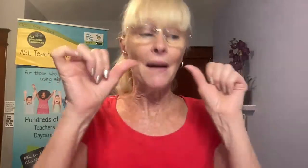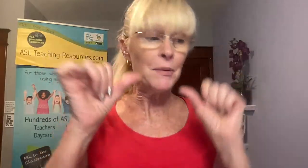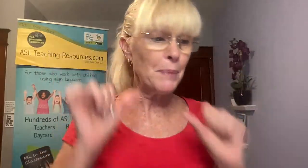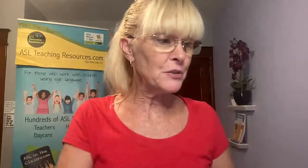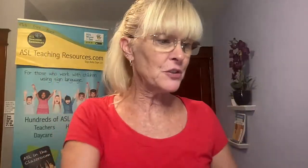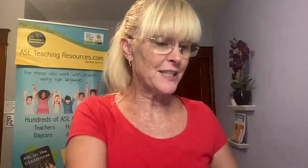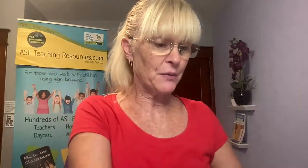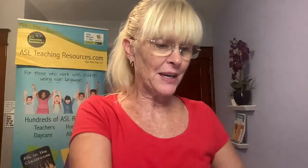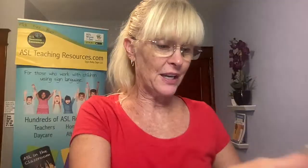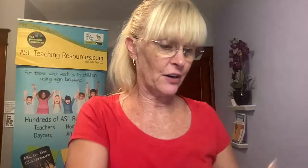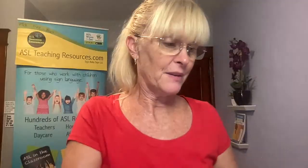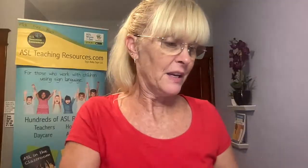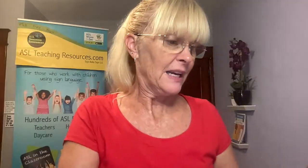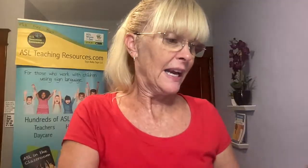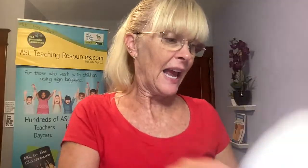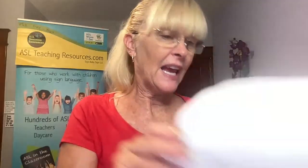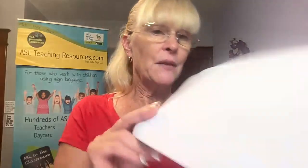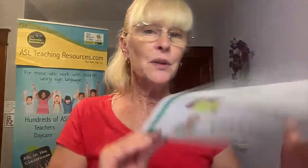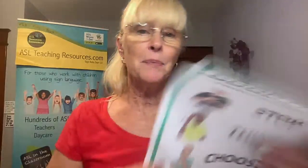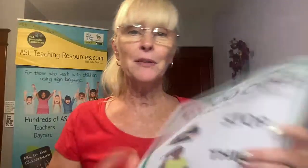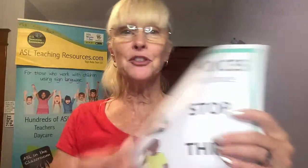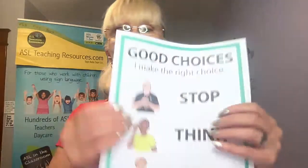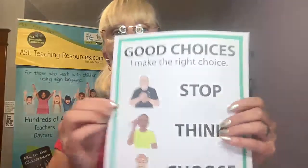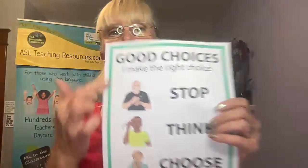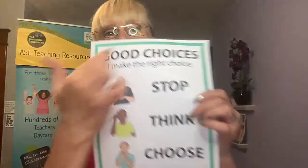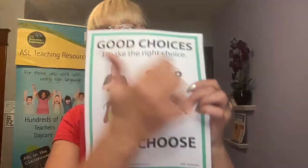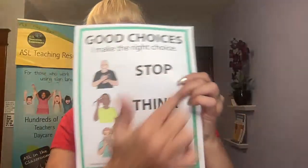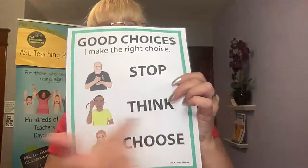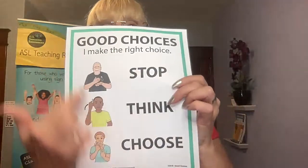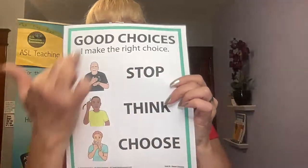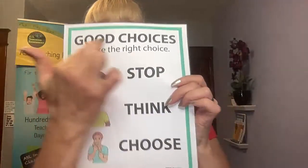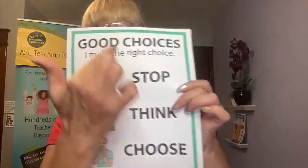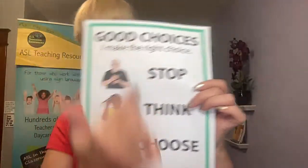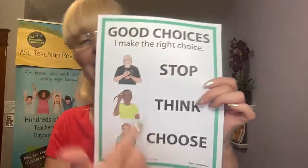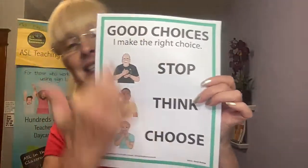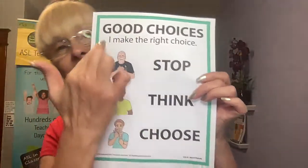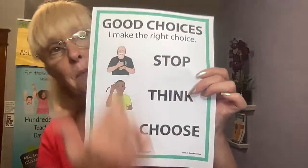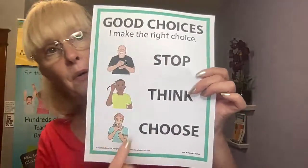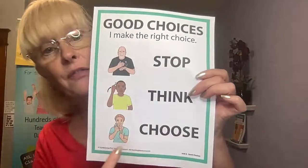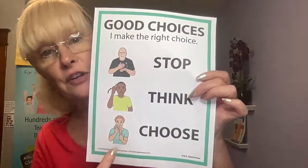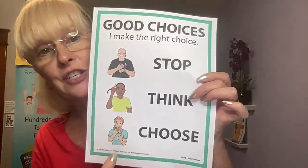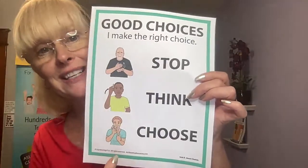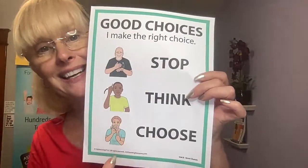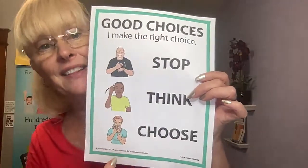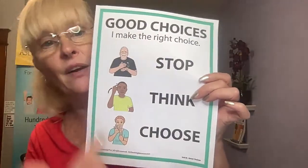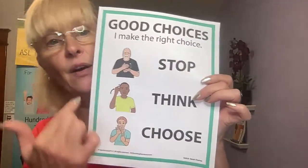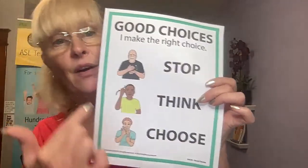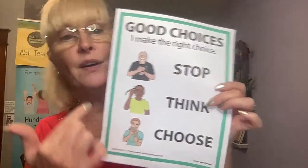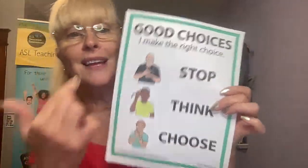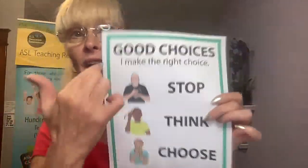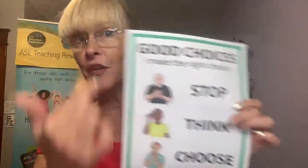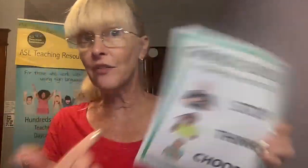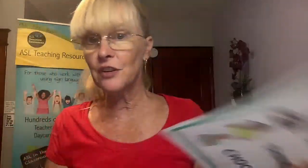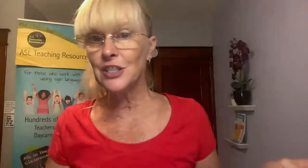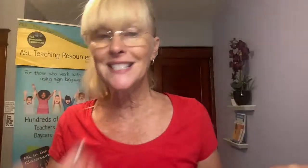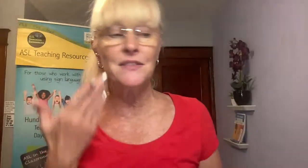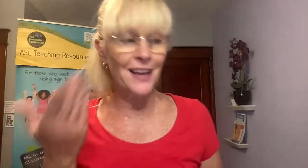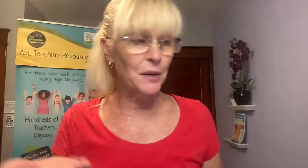the poster set right here. And with the poster set, this is the simple version. There are the other versions available